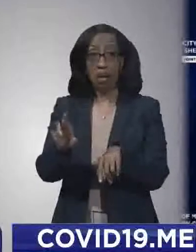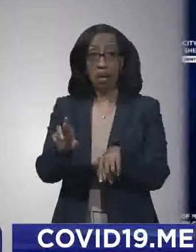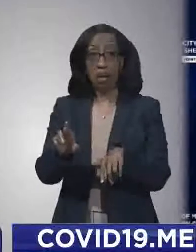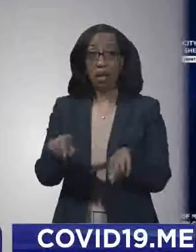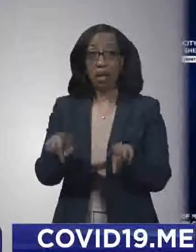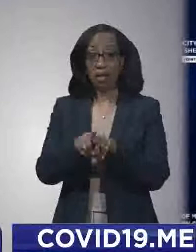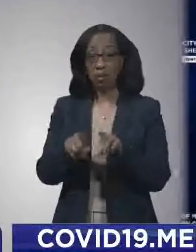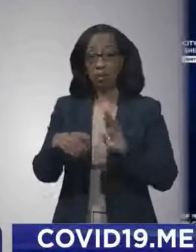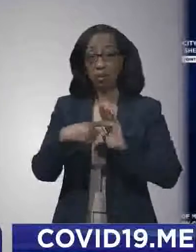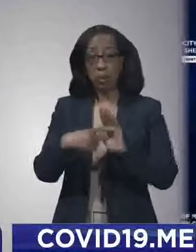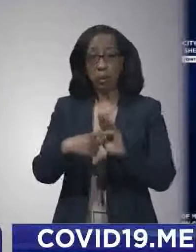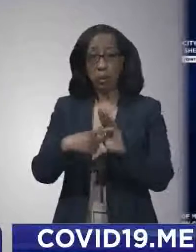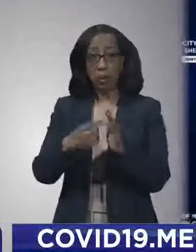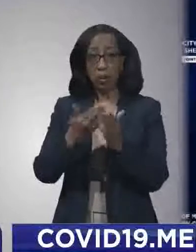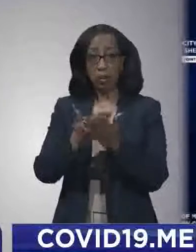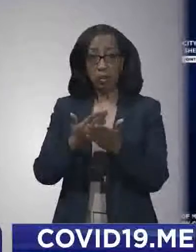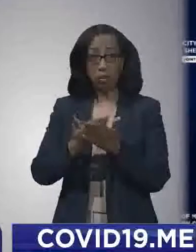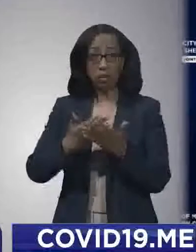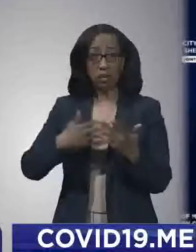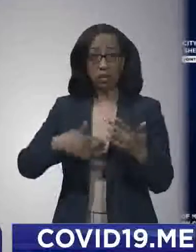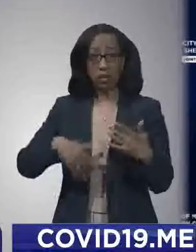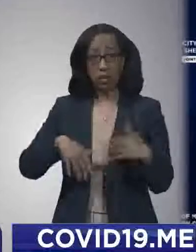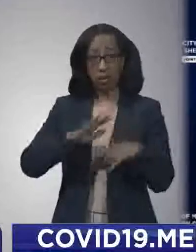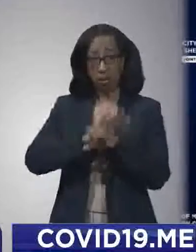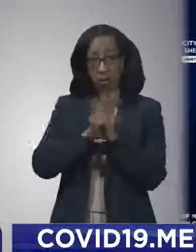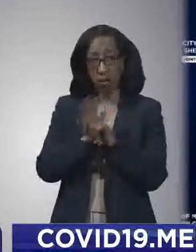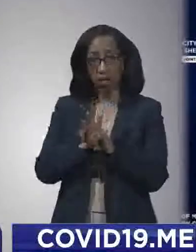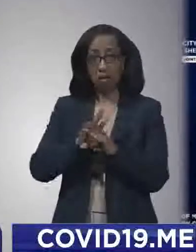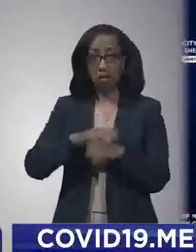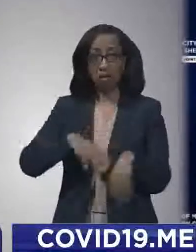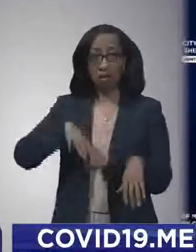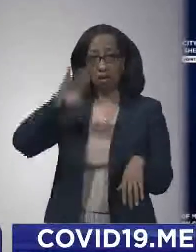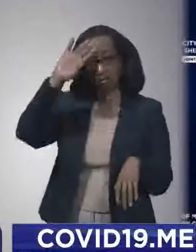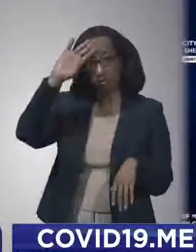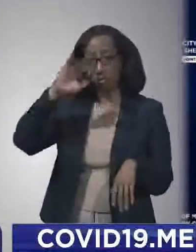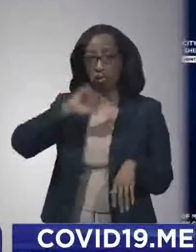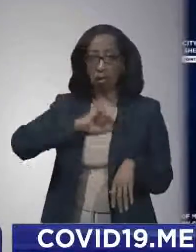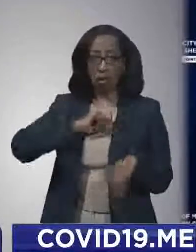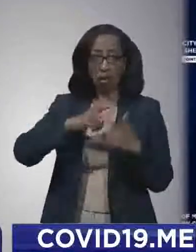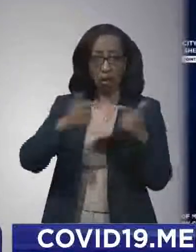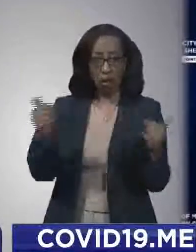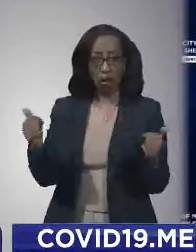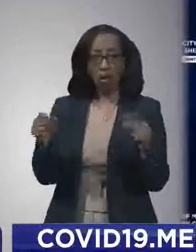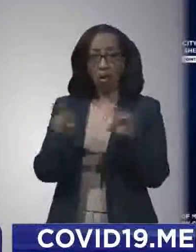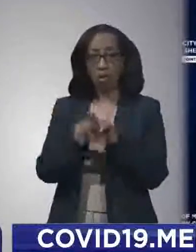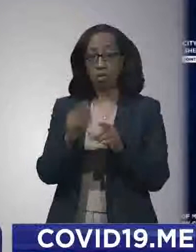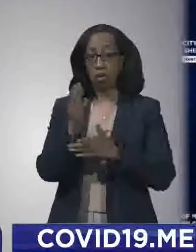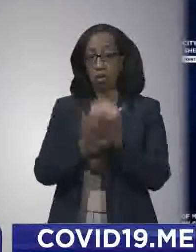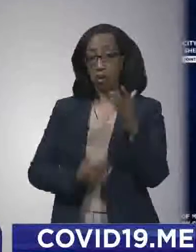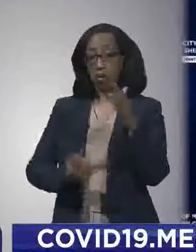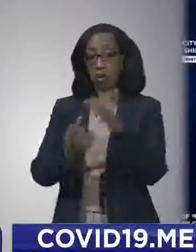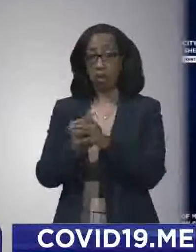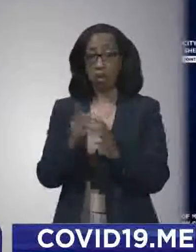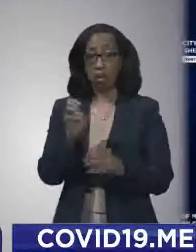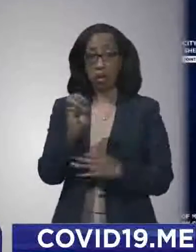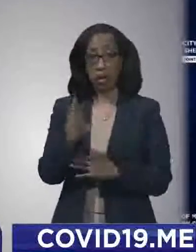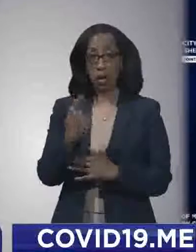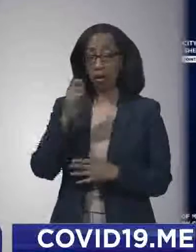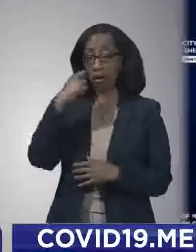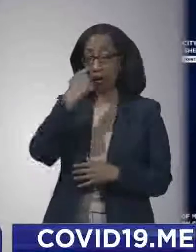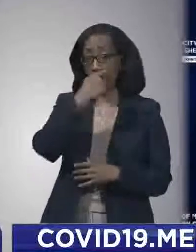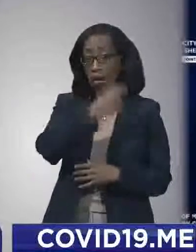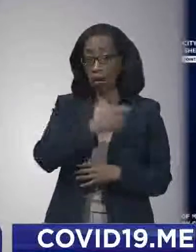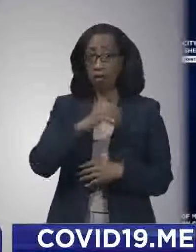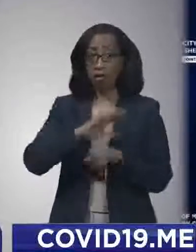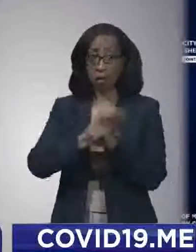of COVID-19 increase. We have seen the number of children who have presented to our emergency department who are tested for COVID-19. We've